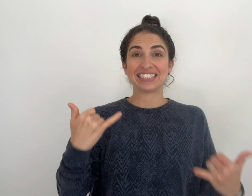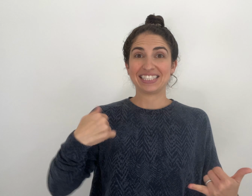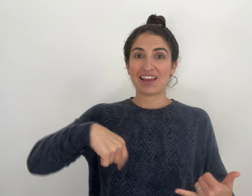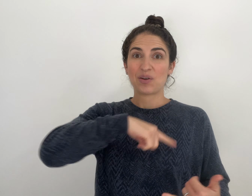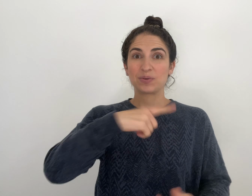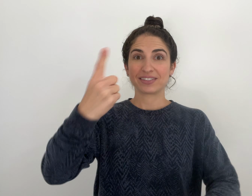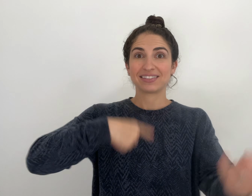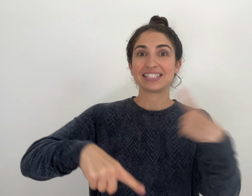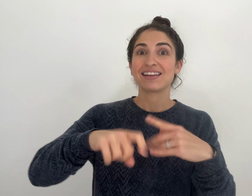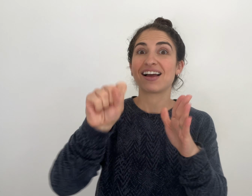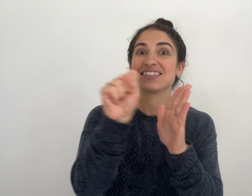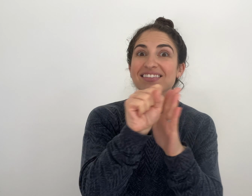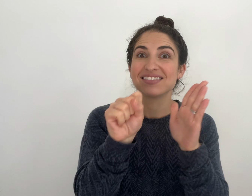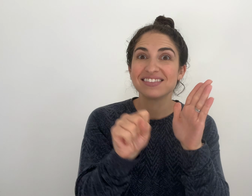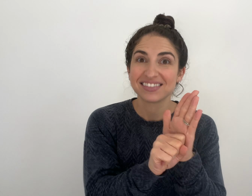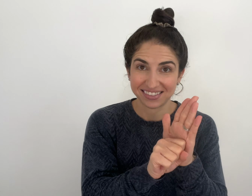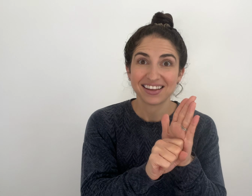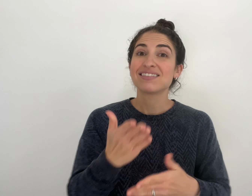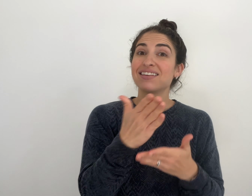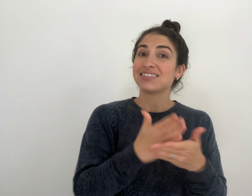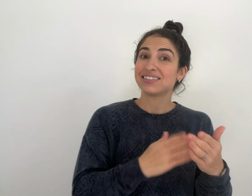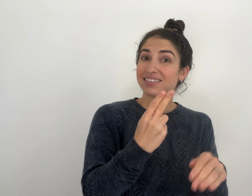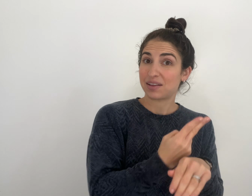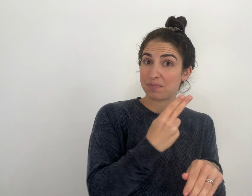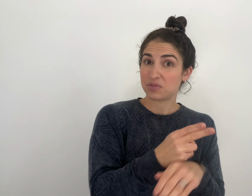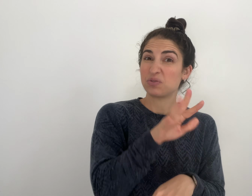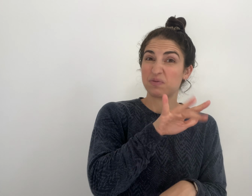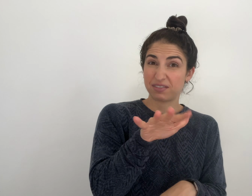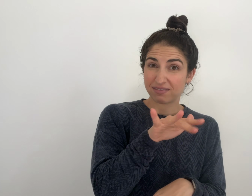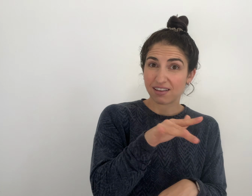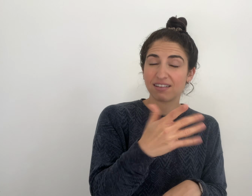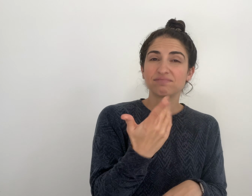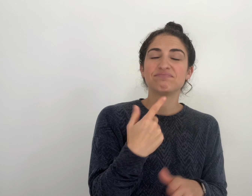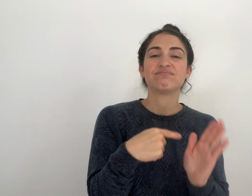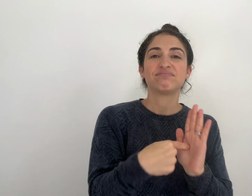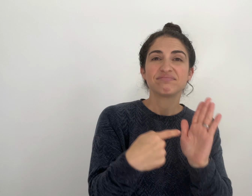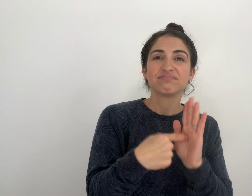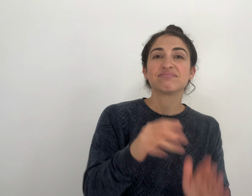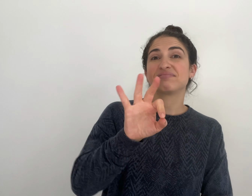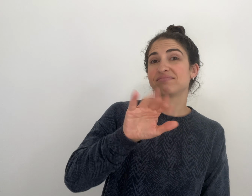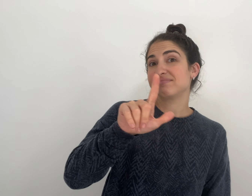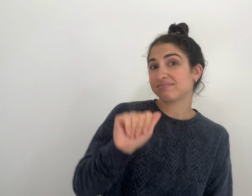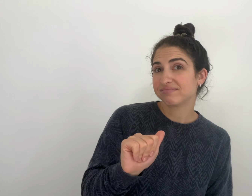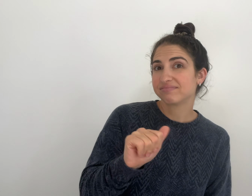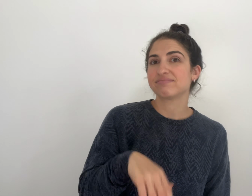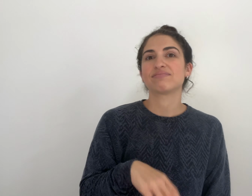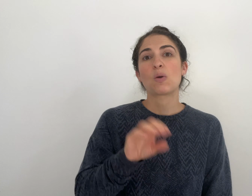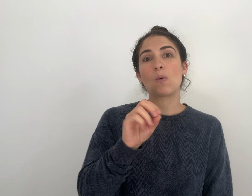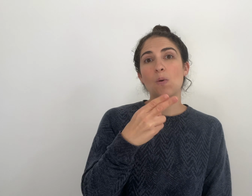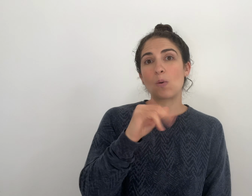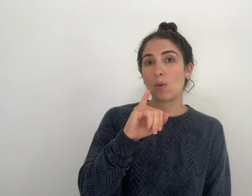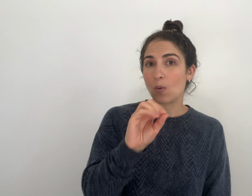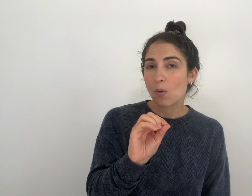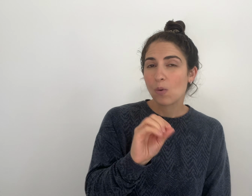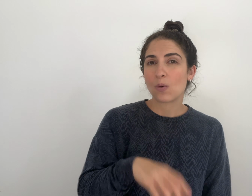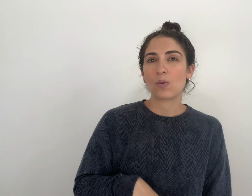Hello. Today we're going to sign states. Some use fingerspelling, for example, Florida,